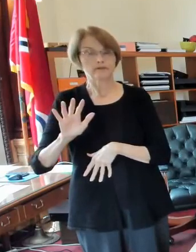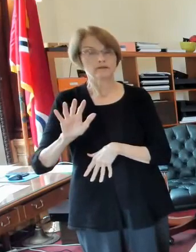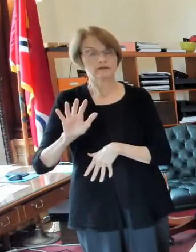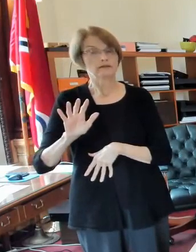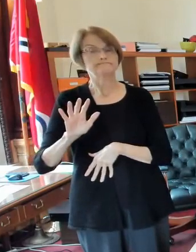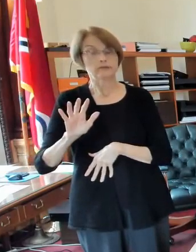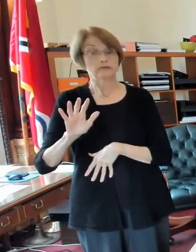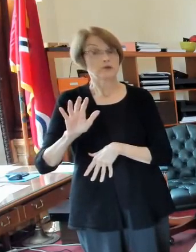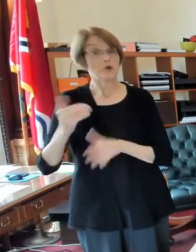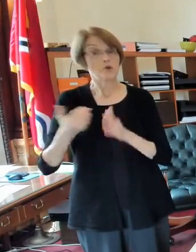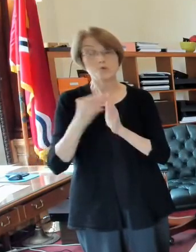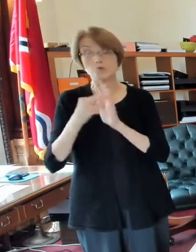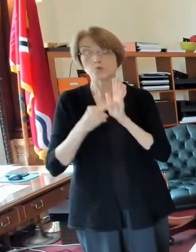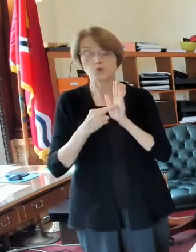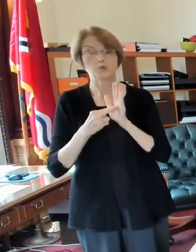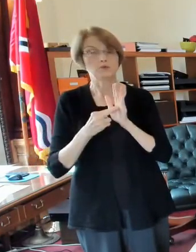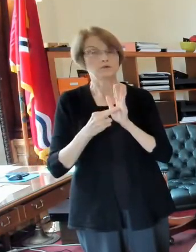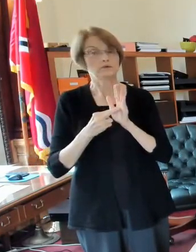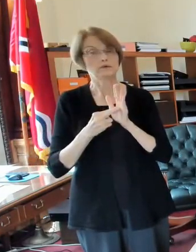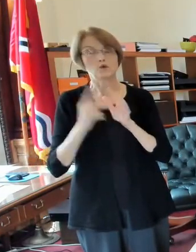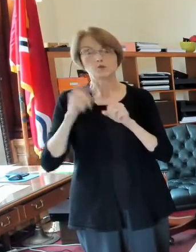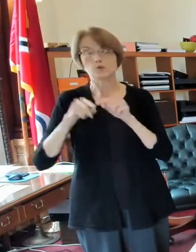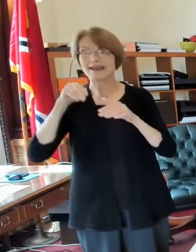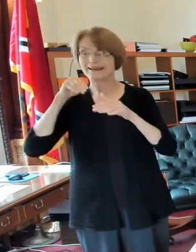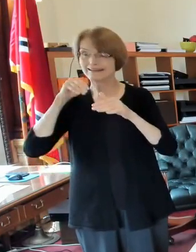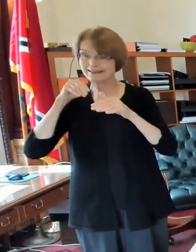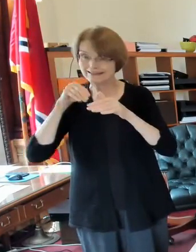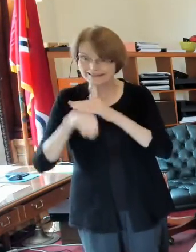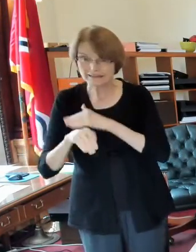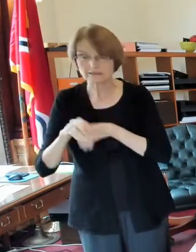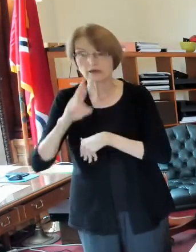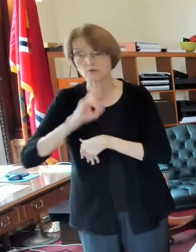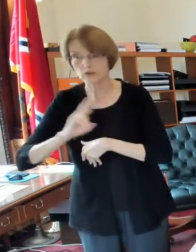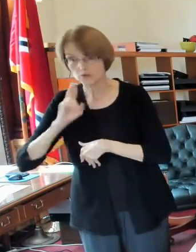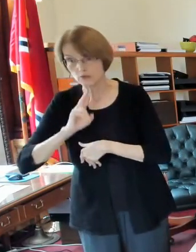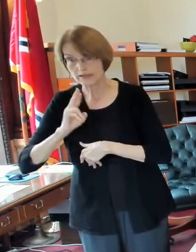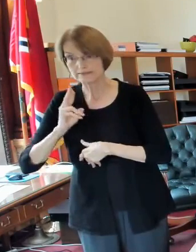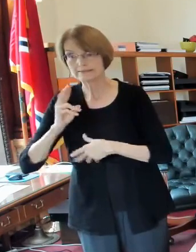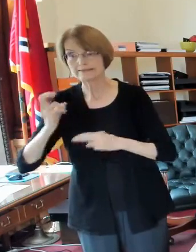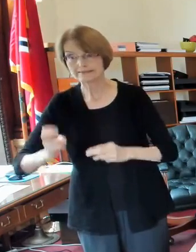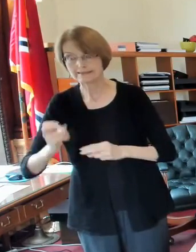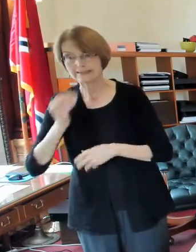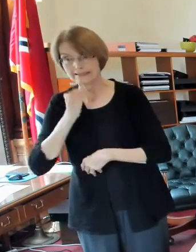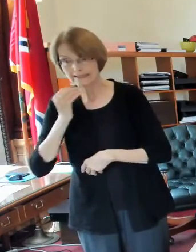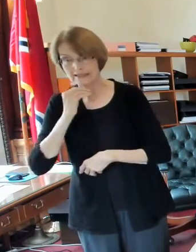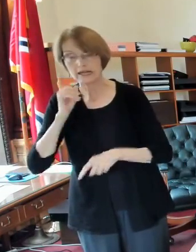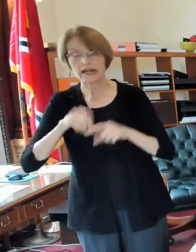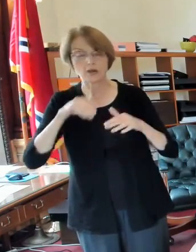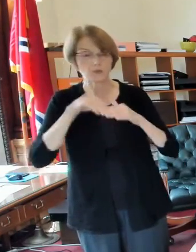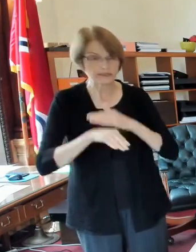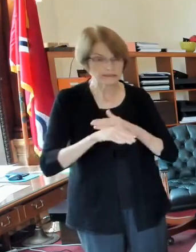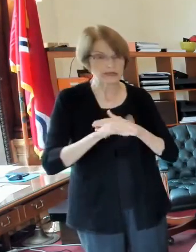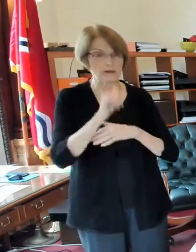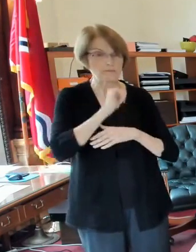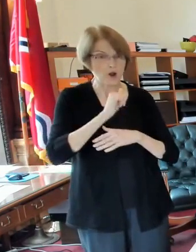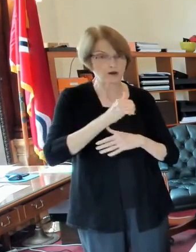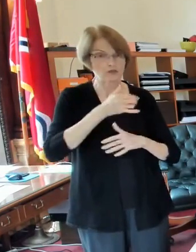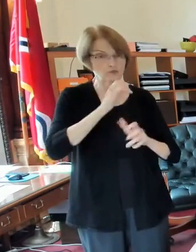no inside dining and no inside bar service. So they still are allowing outdoor